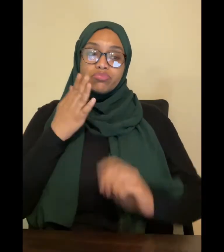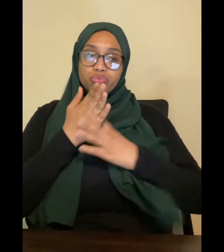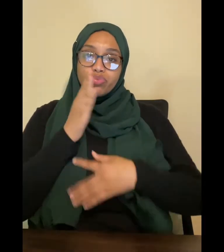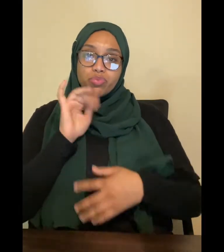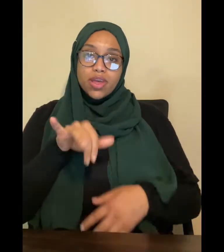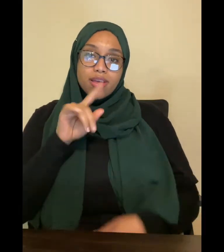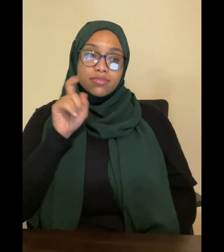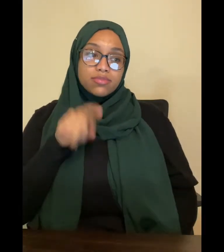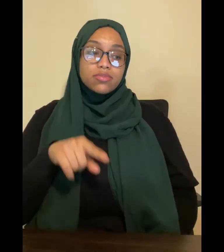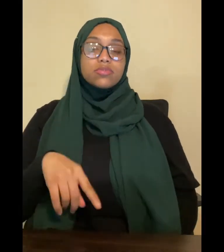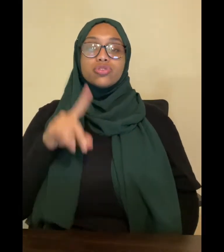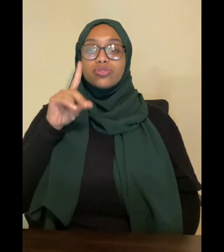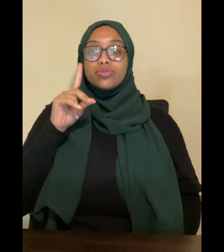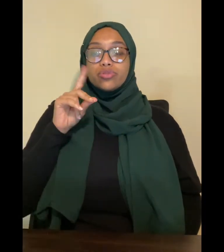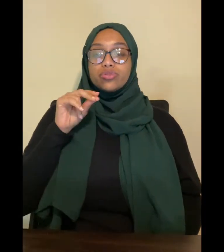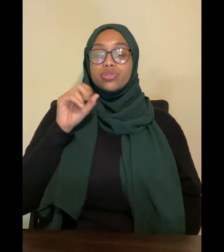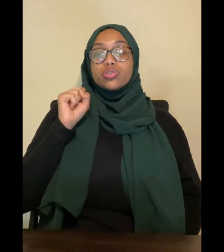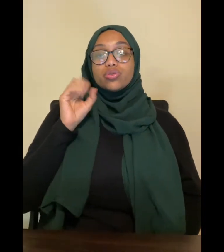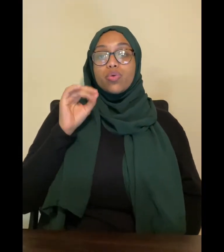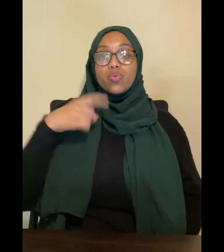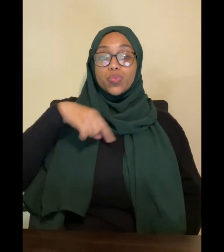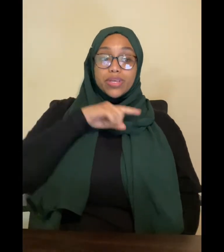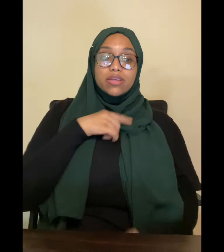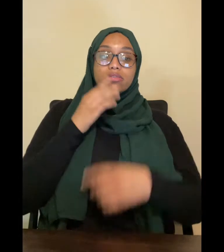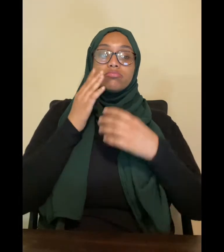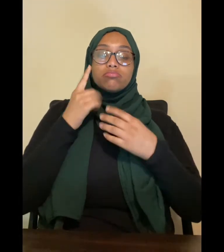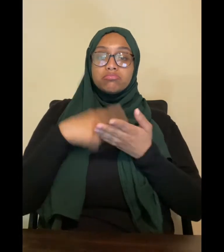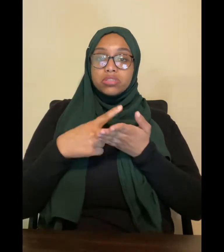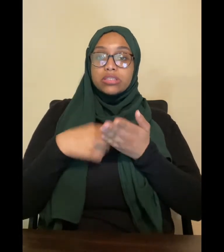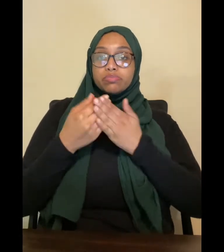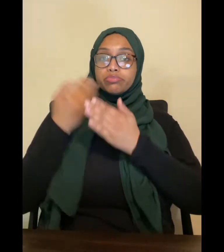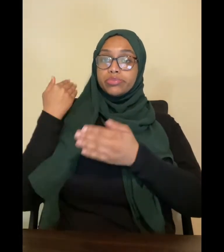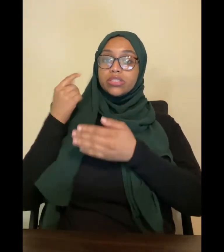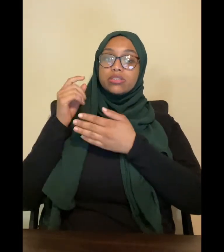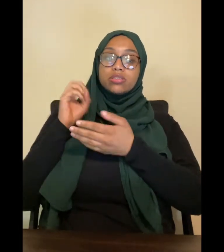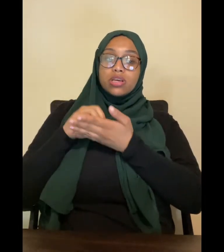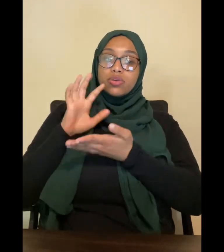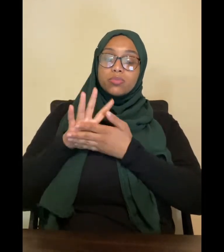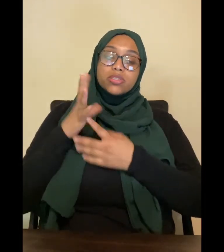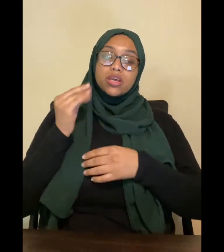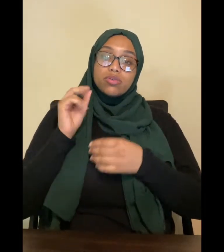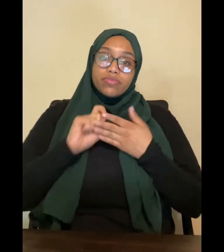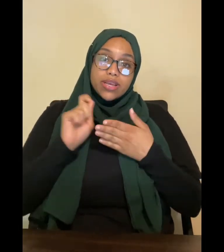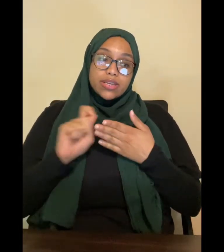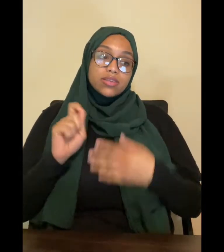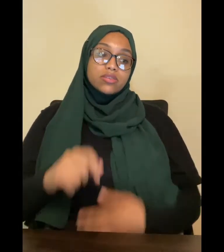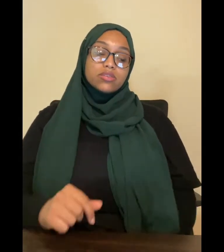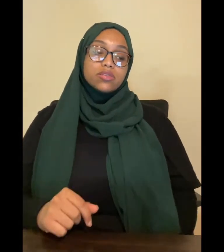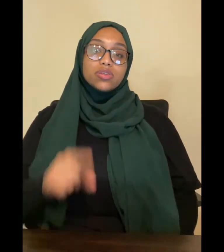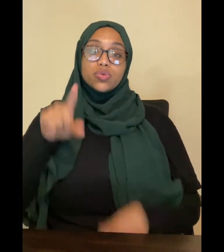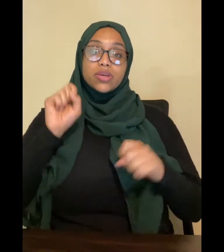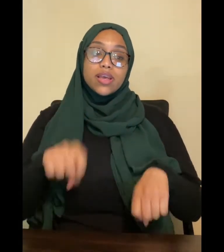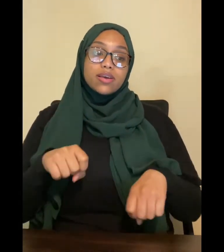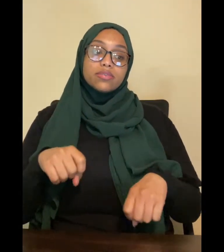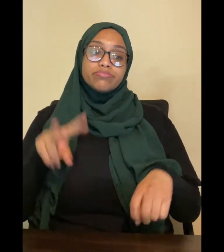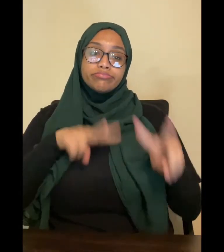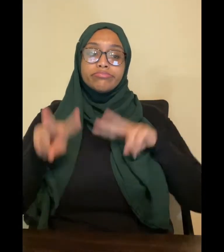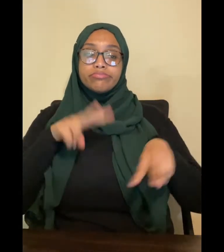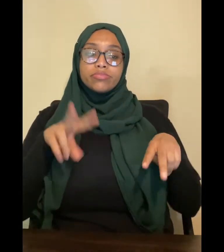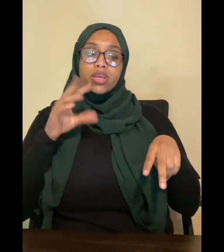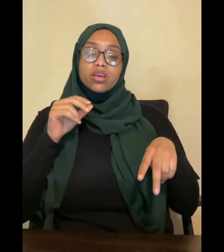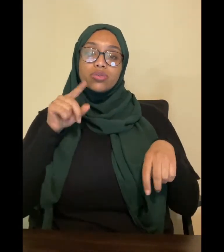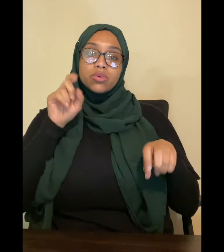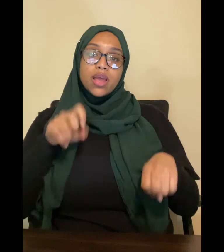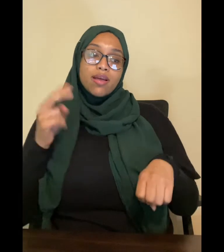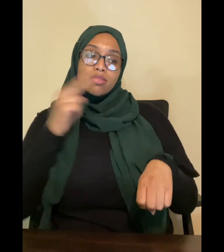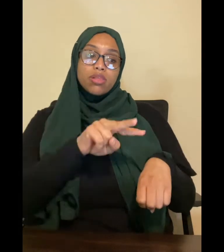through it? So, like we were discussing in the documents in the written medium, you